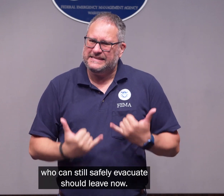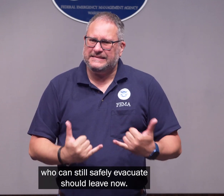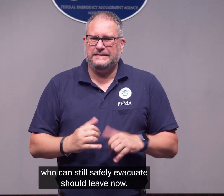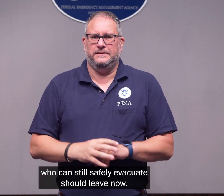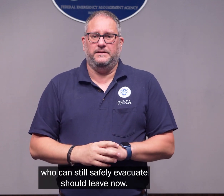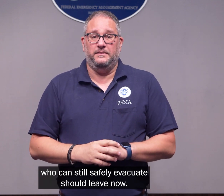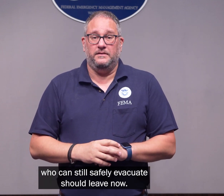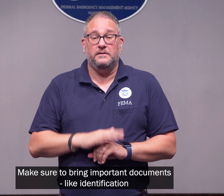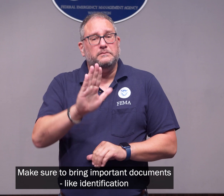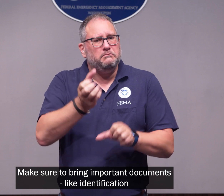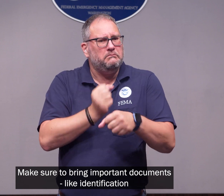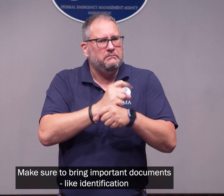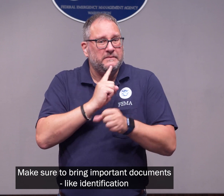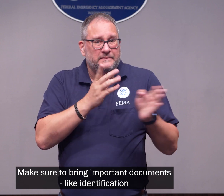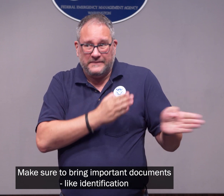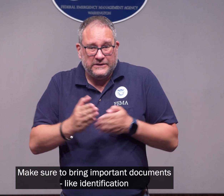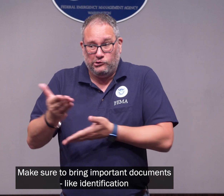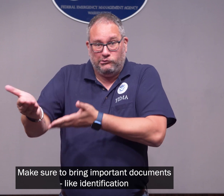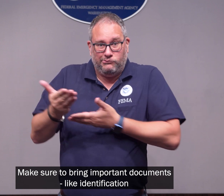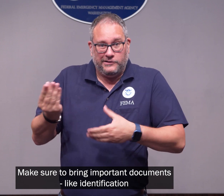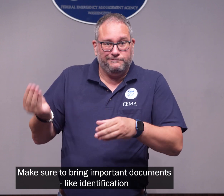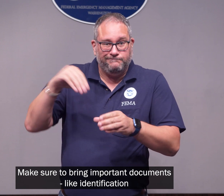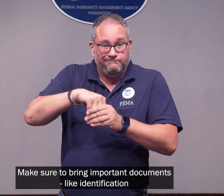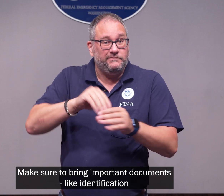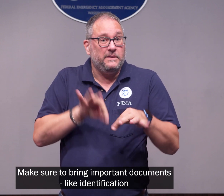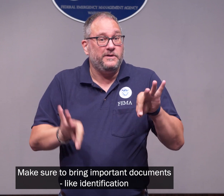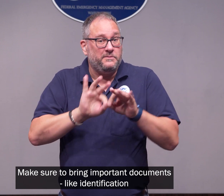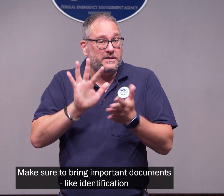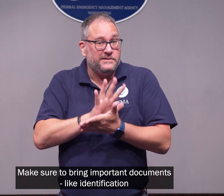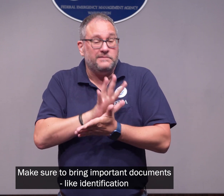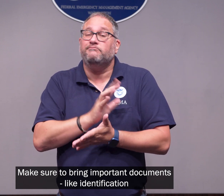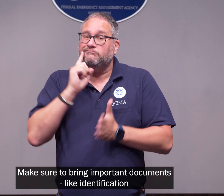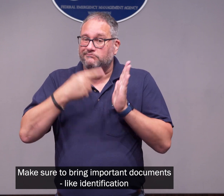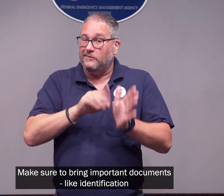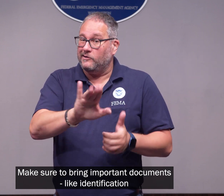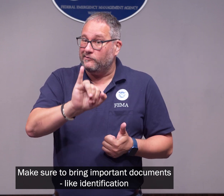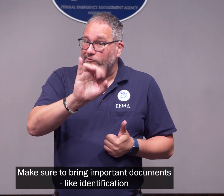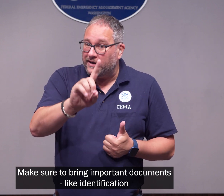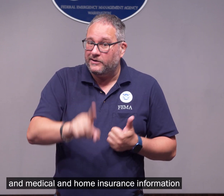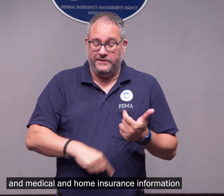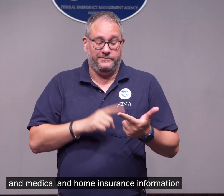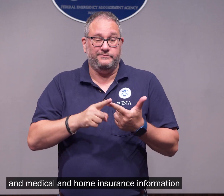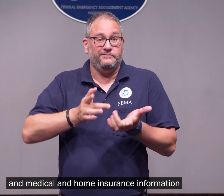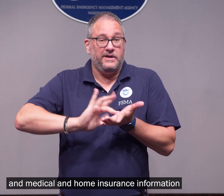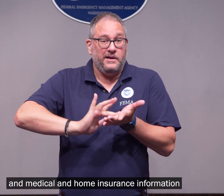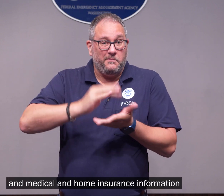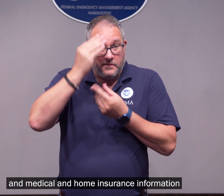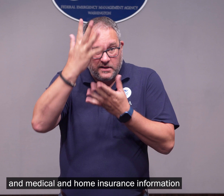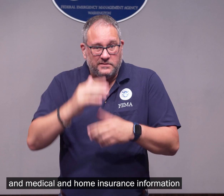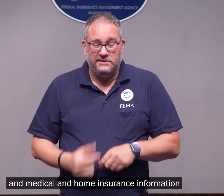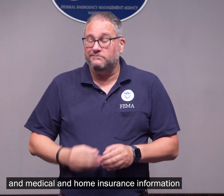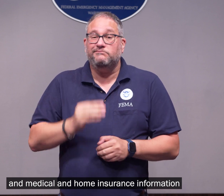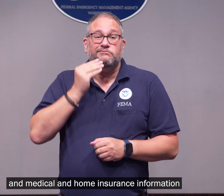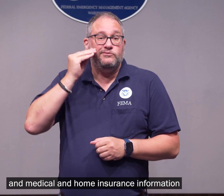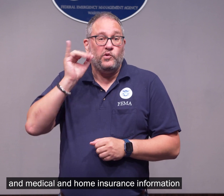now. Make sure to bring important documents like identification and medical and home insurance